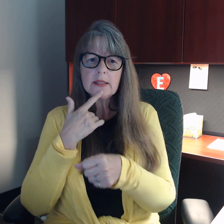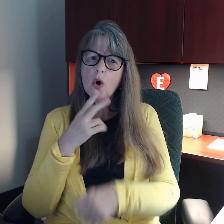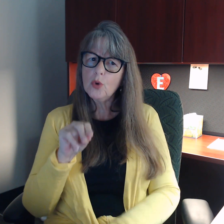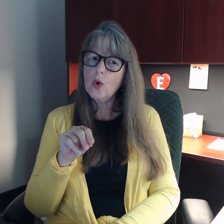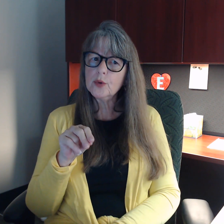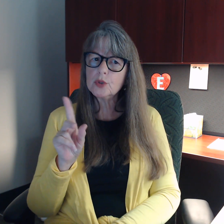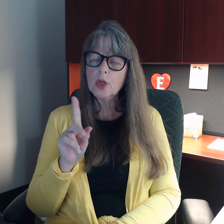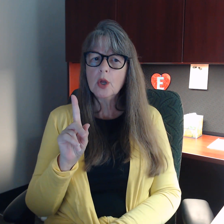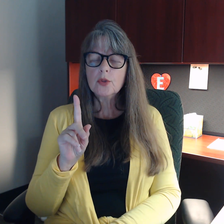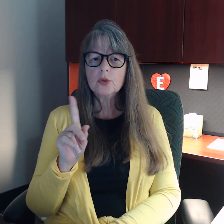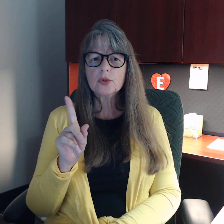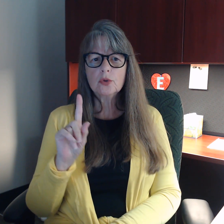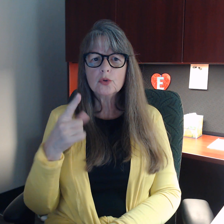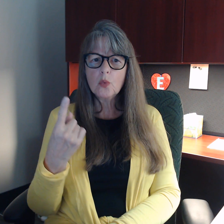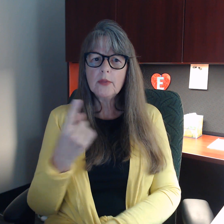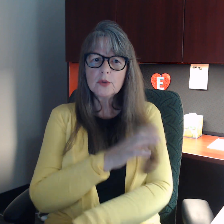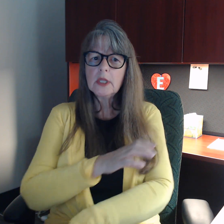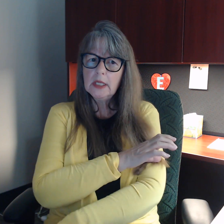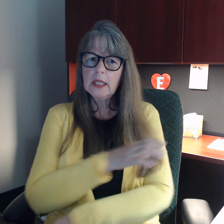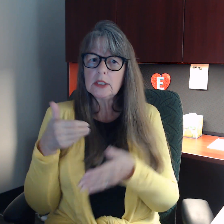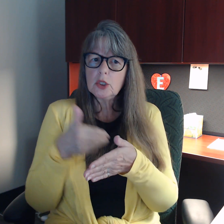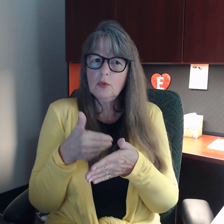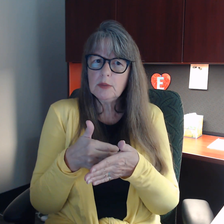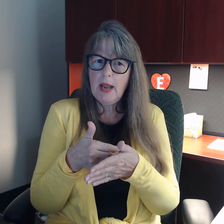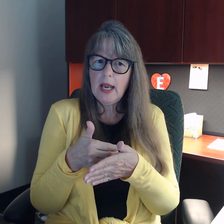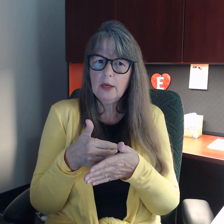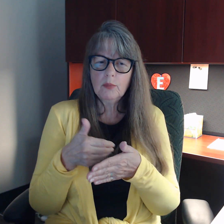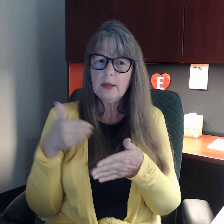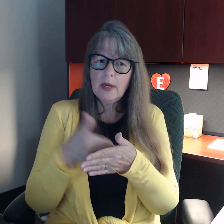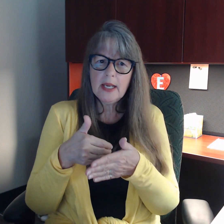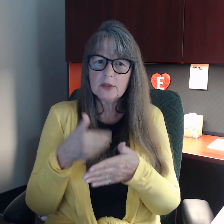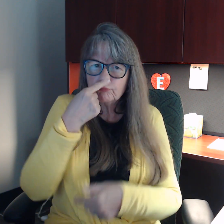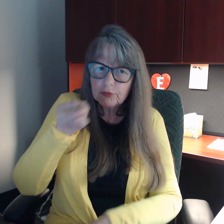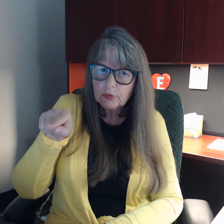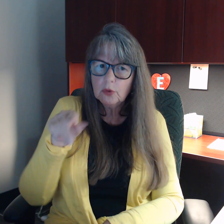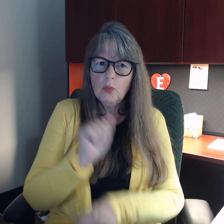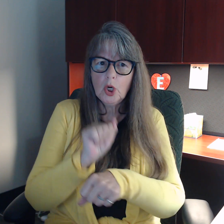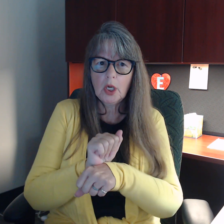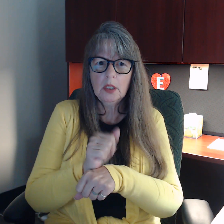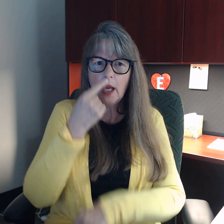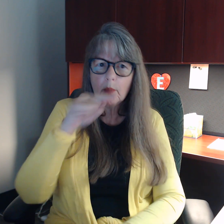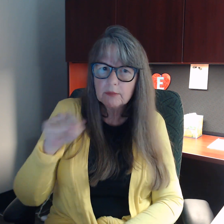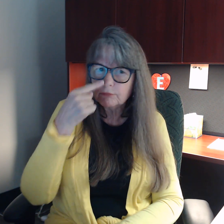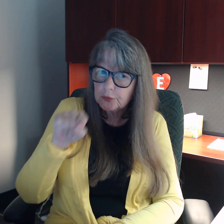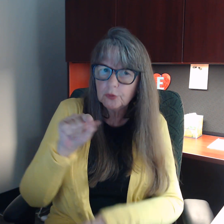oh no, there's a clinic that's close by, right next your work. I went, your